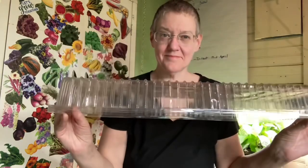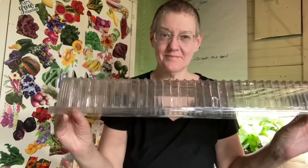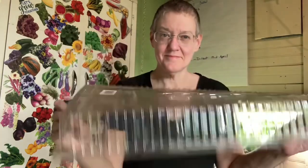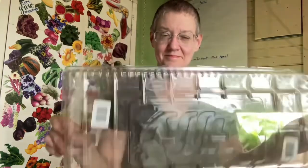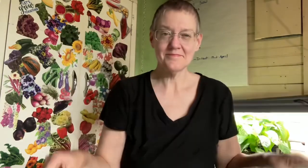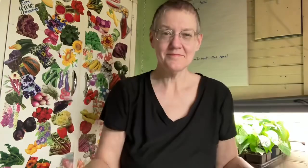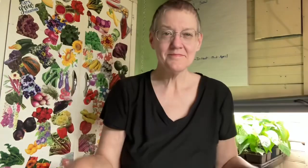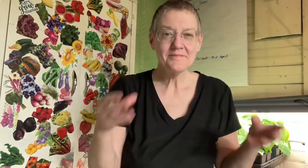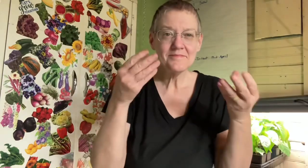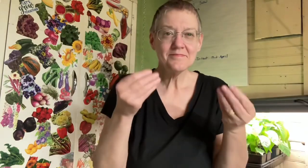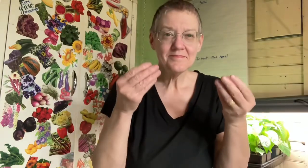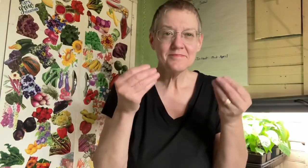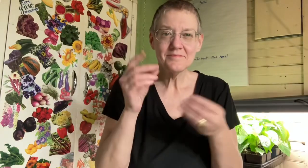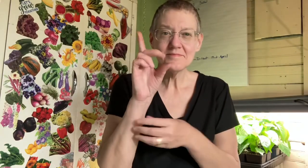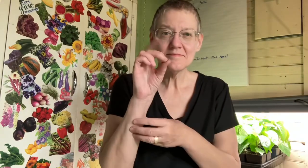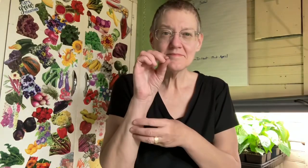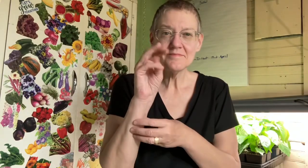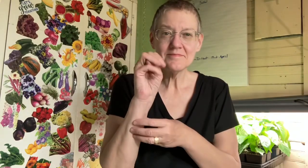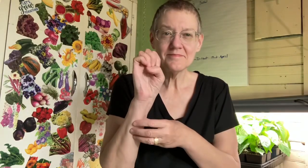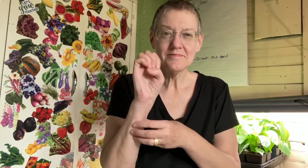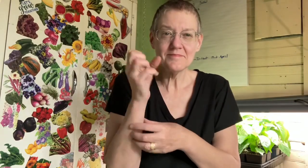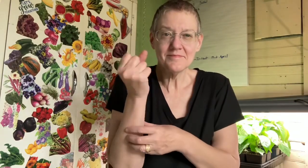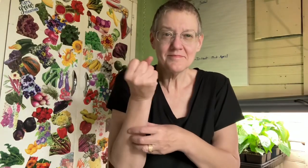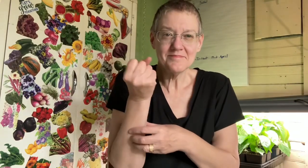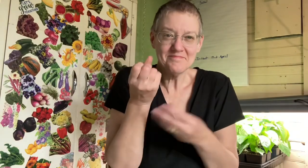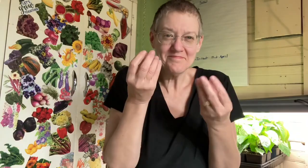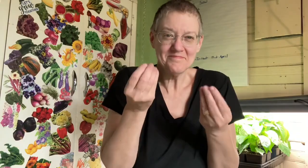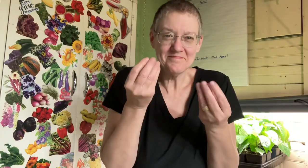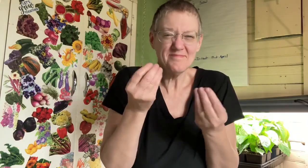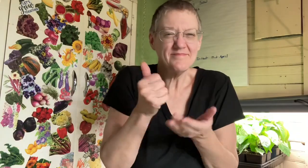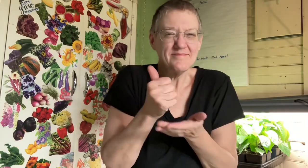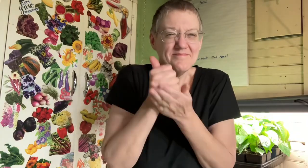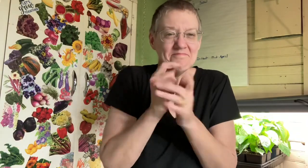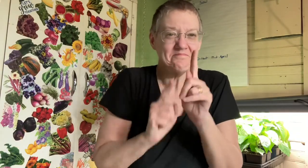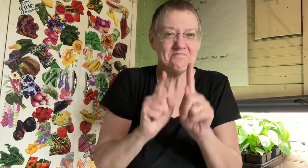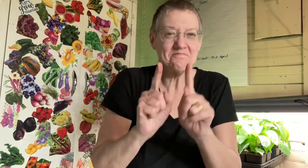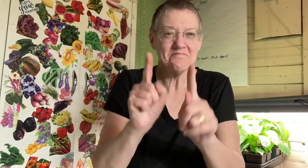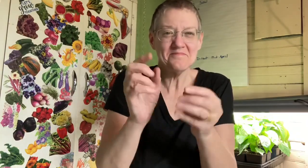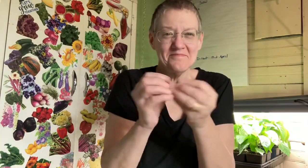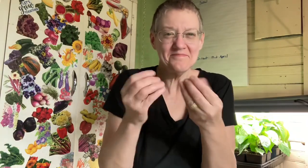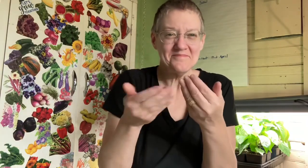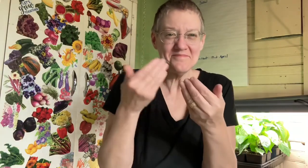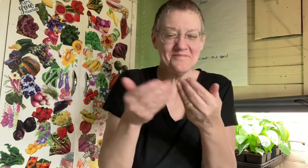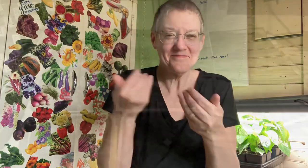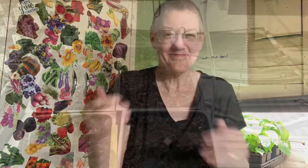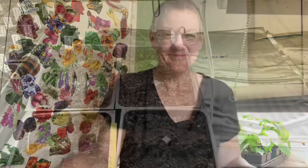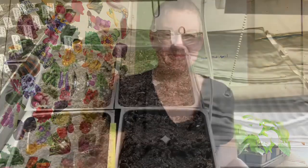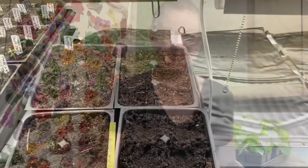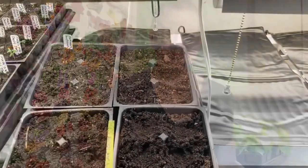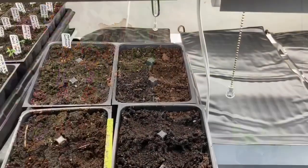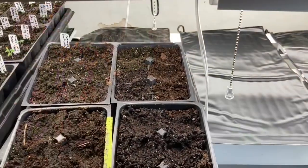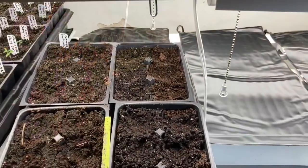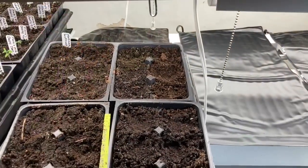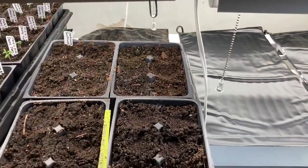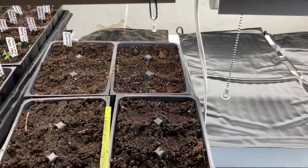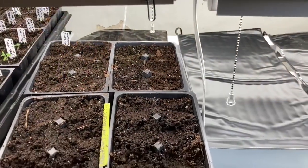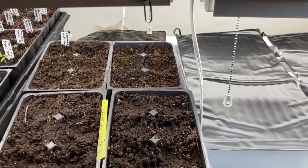cover all of my seeds with a humidity dome. It holds in the moisture and helps them to germinate more easily.